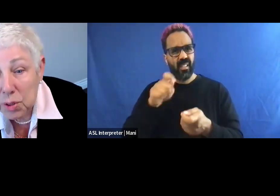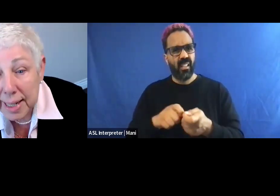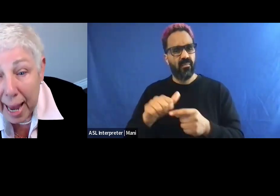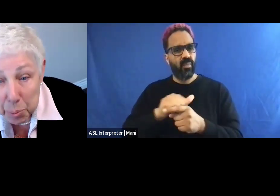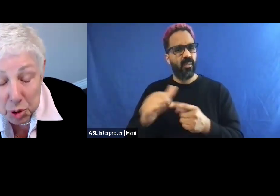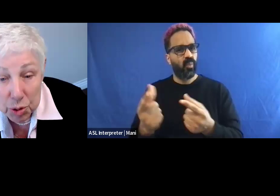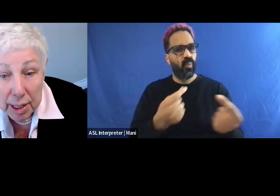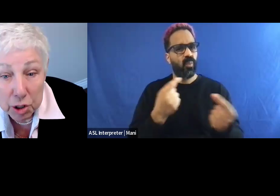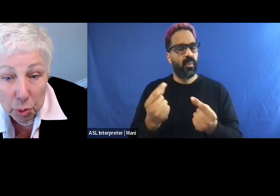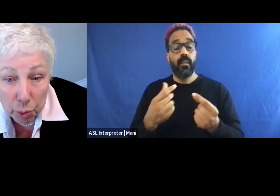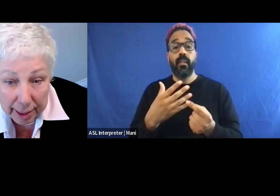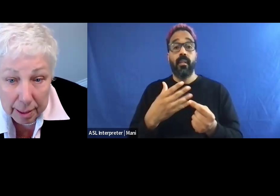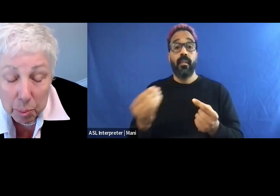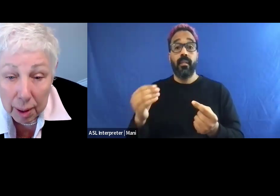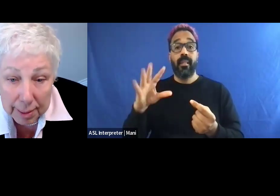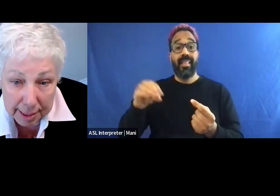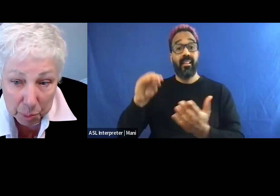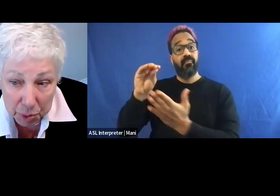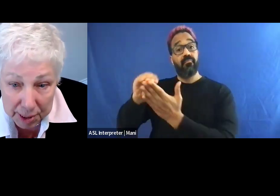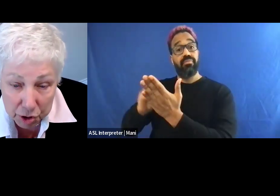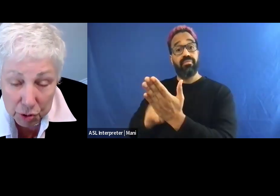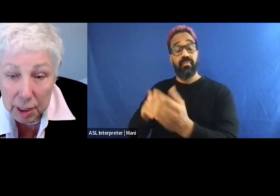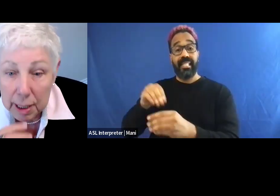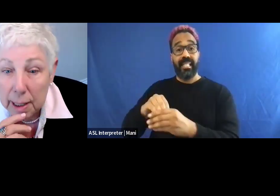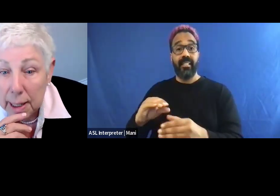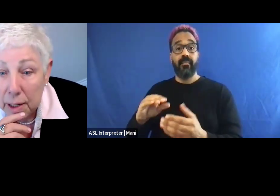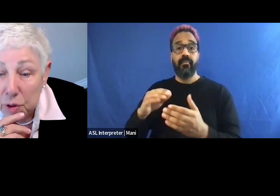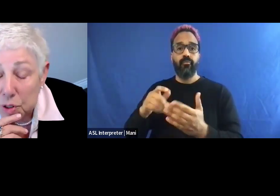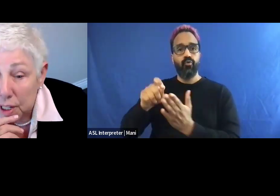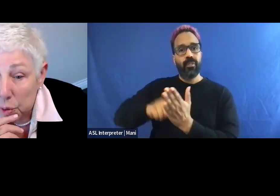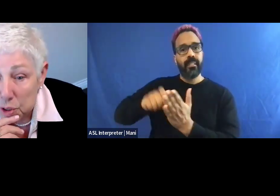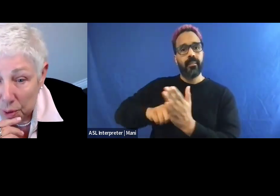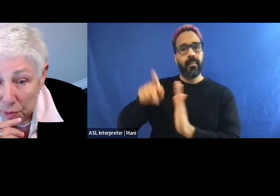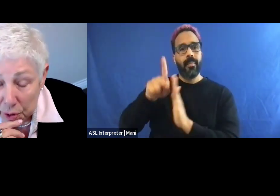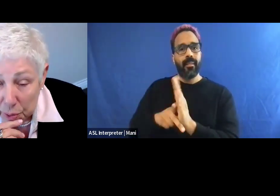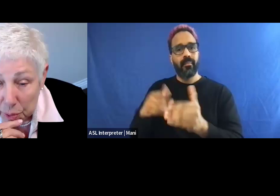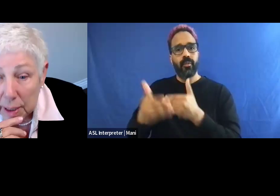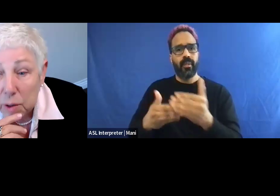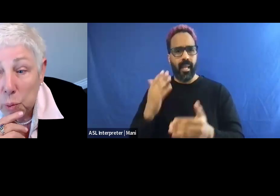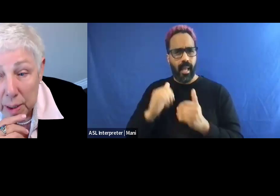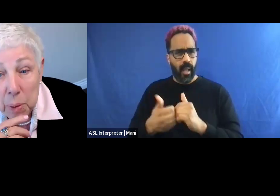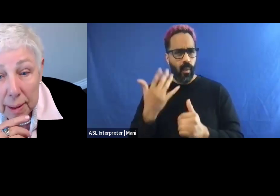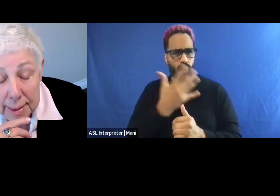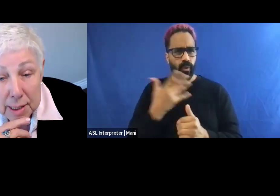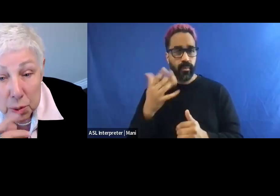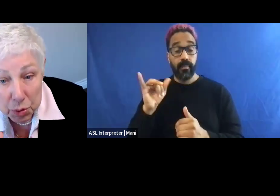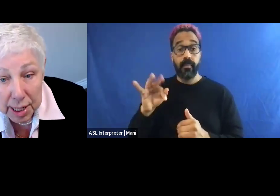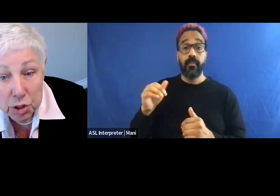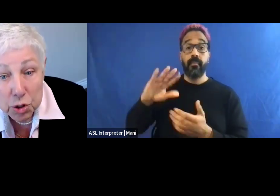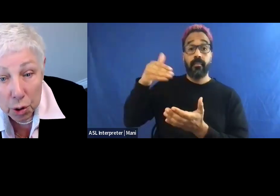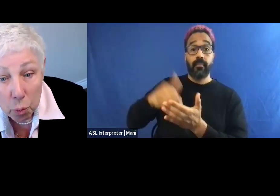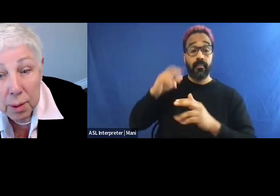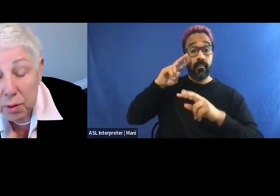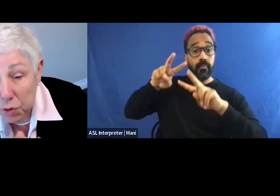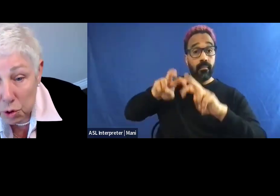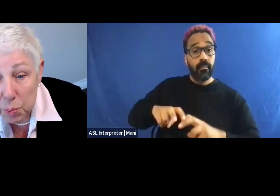are those captured in your written policies and procedures? If your center is reviewed, written policies and